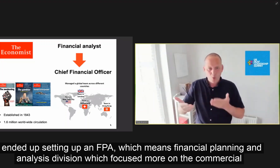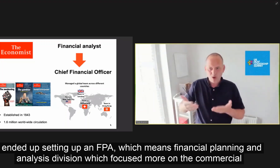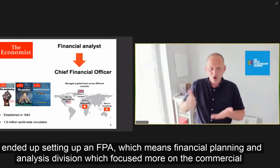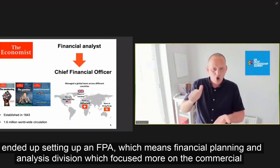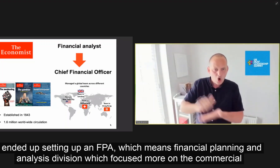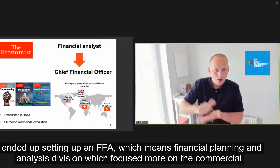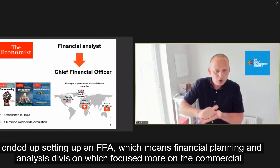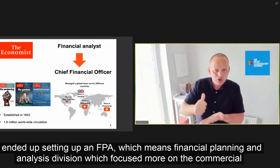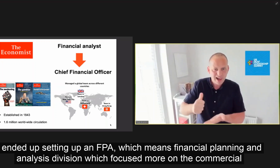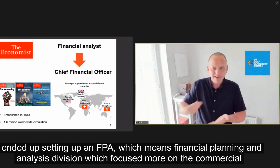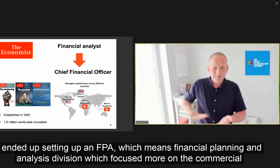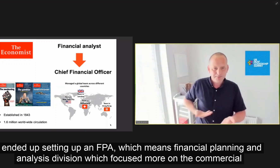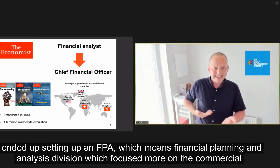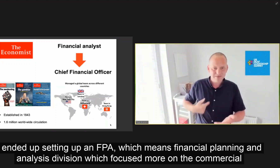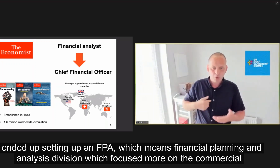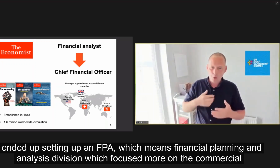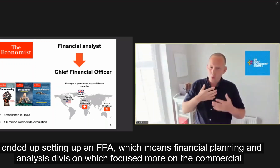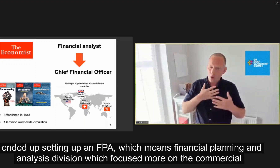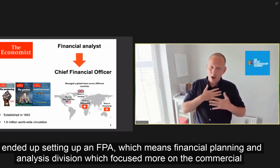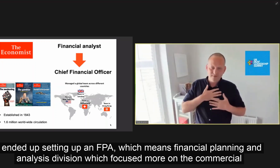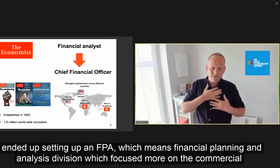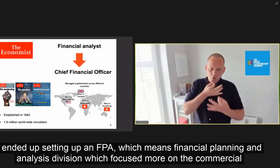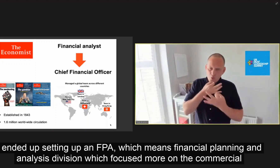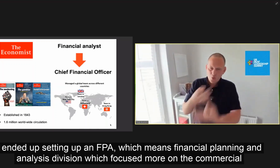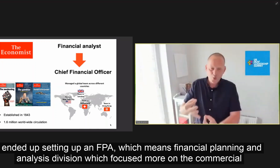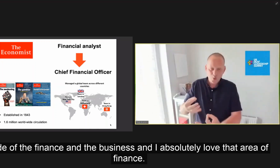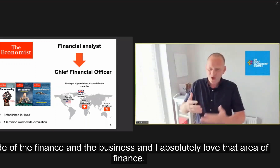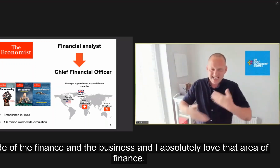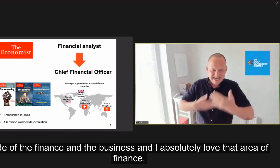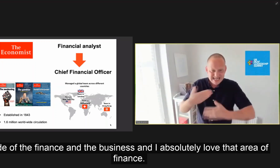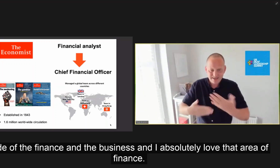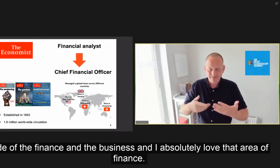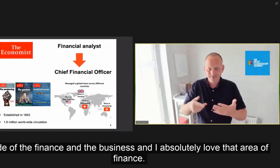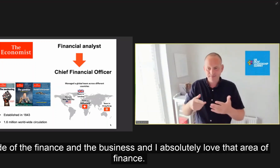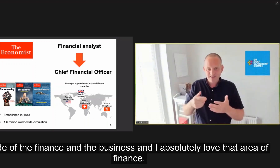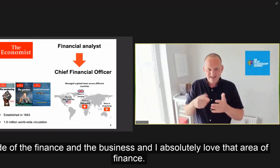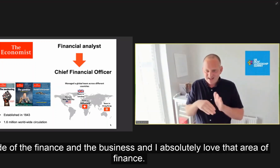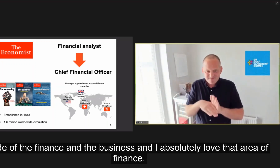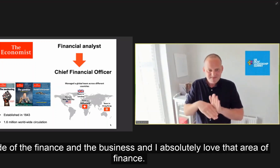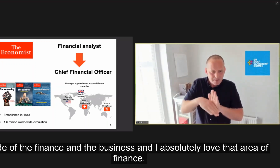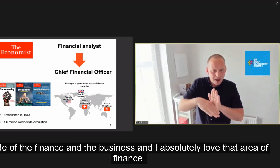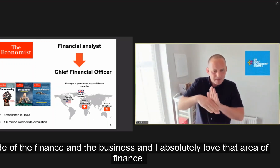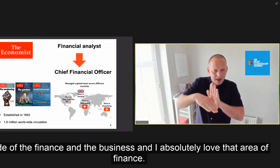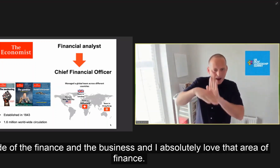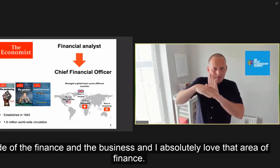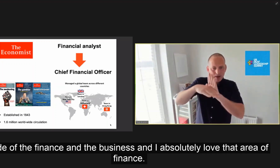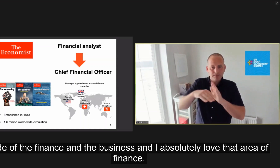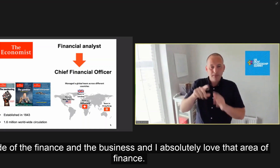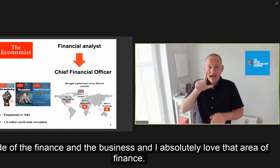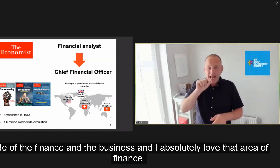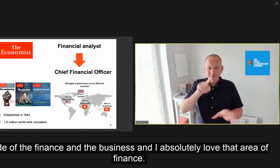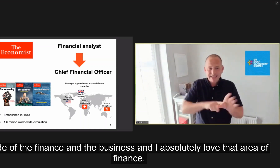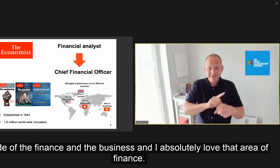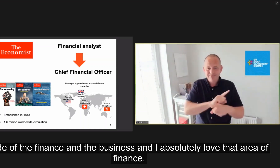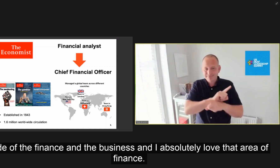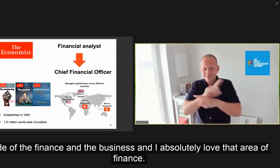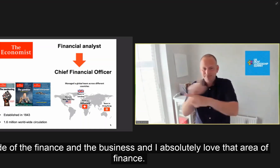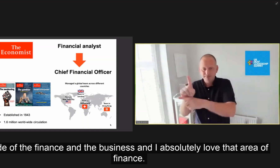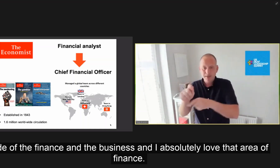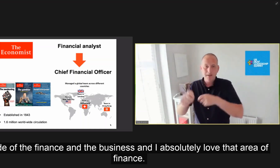analysis division, which focused more on the commercial side of finance and the business. And I absolutely loved that area of finance. I